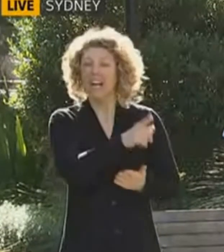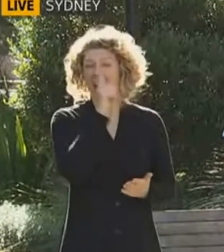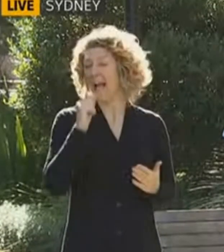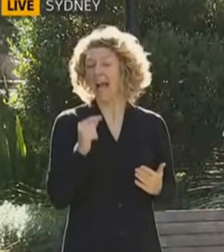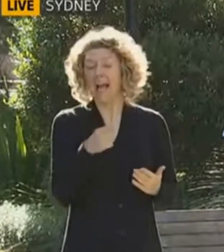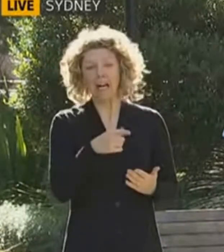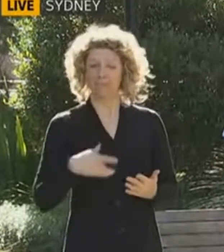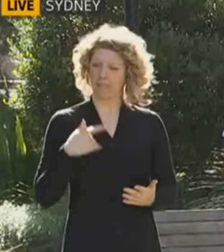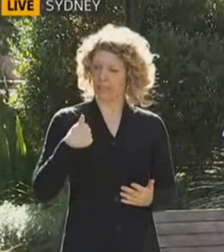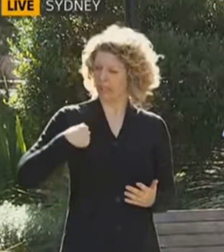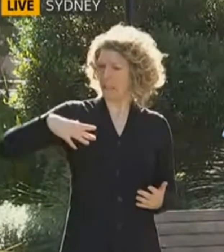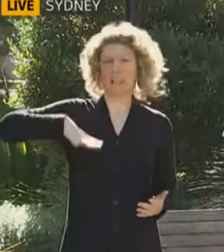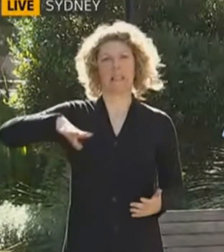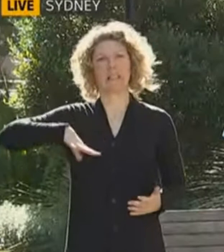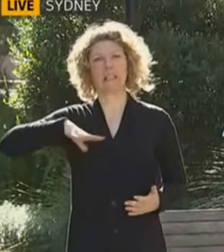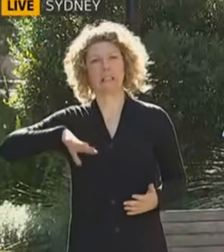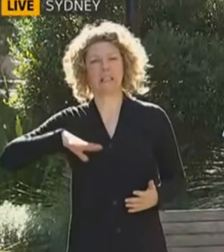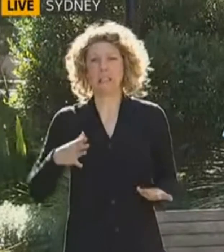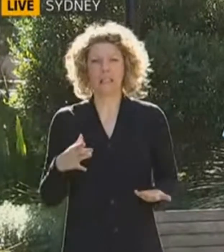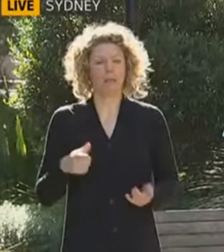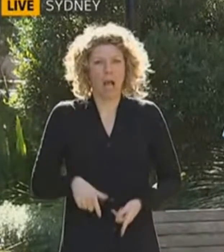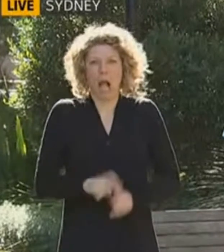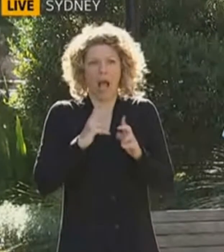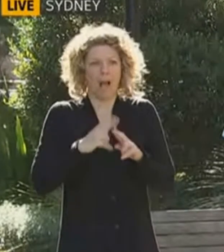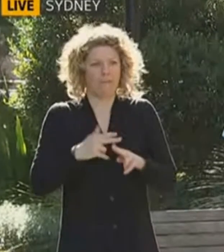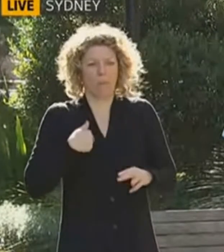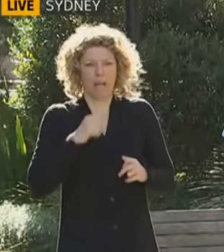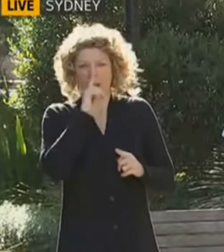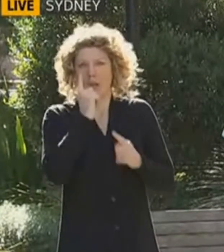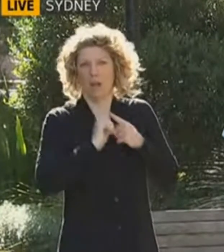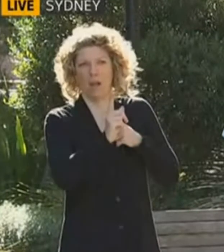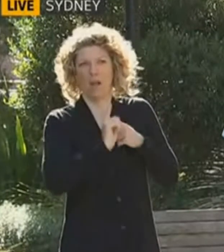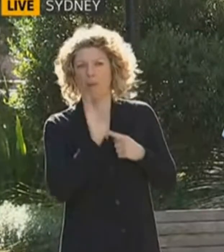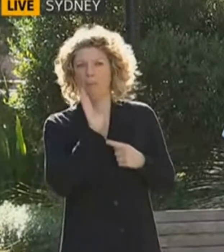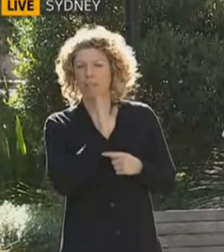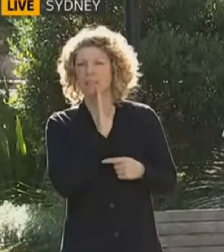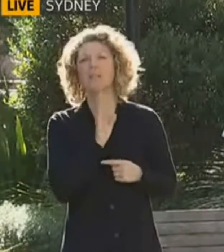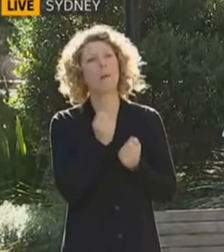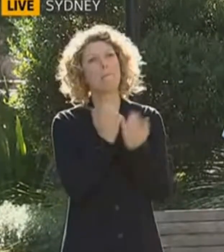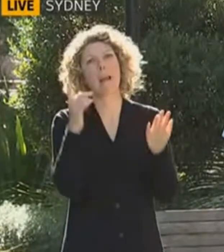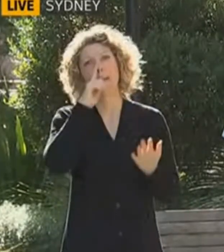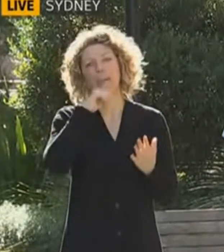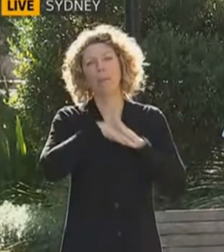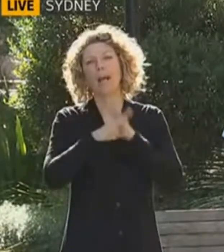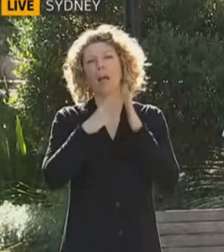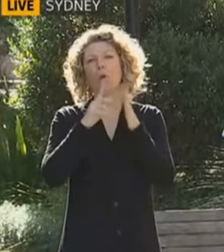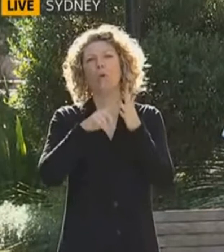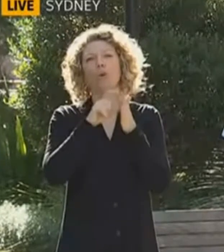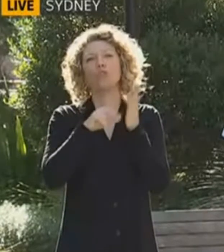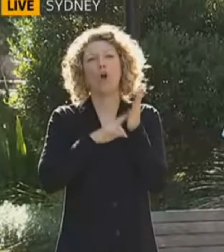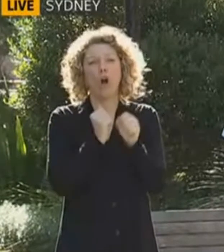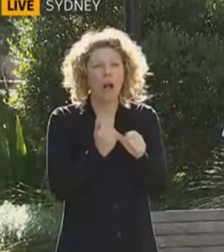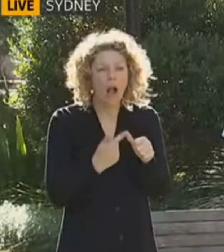So anyone who feels that they will be impacted too much by this border closure, and I suspect many people in Wodonga will, many people in Albury